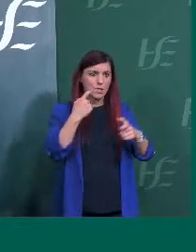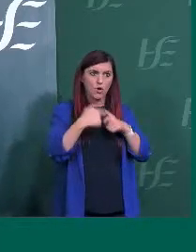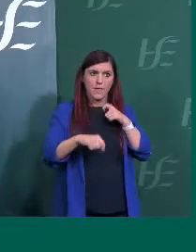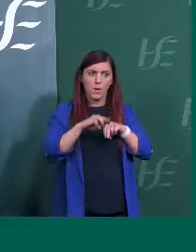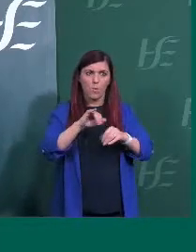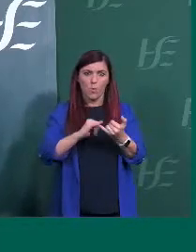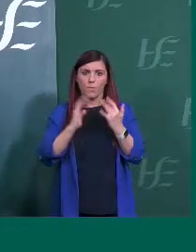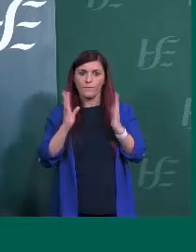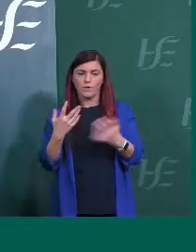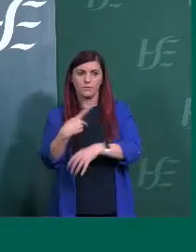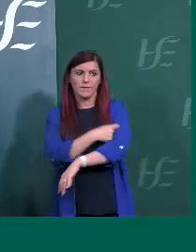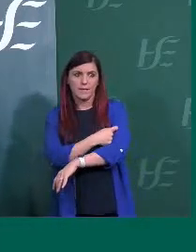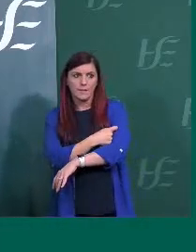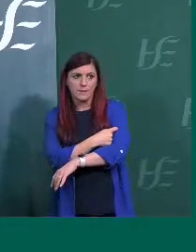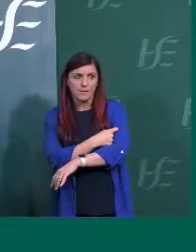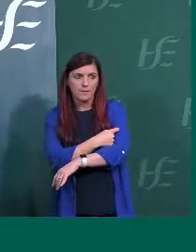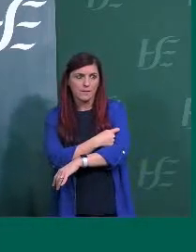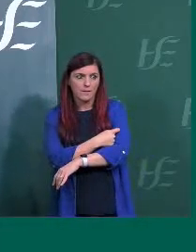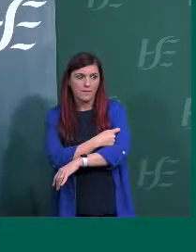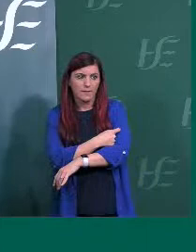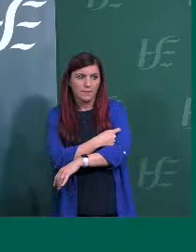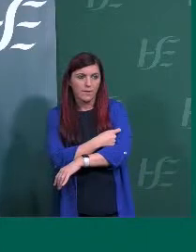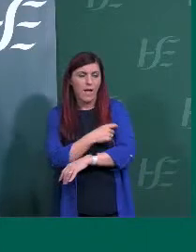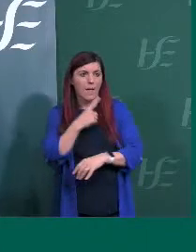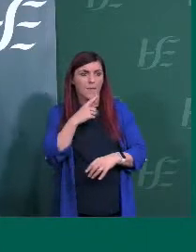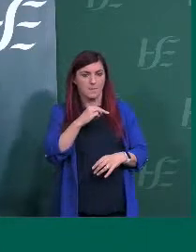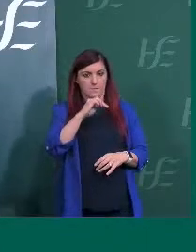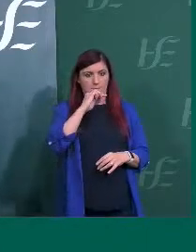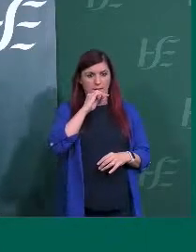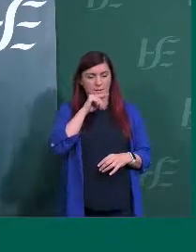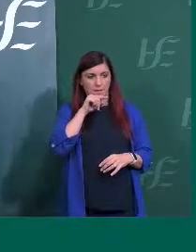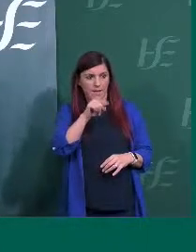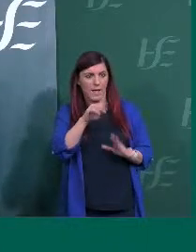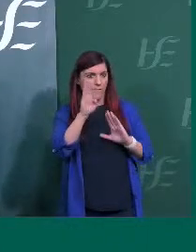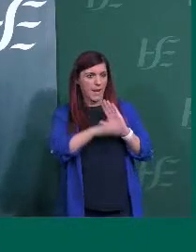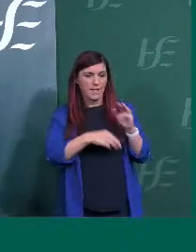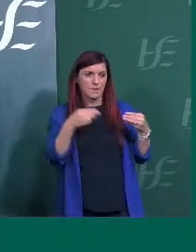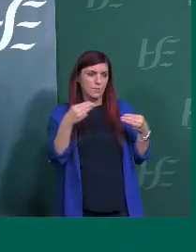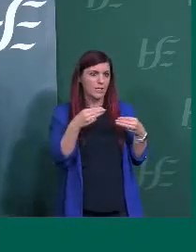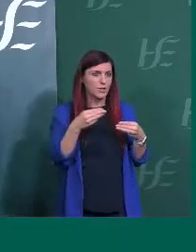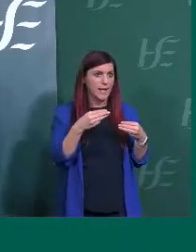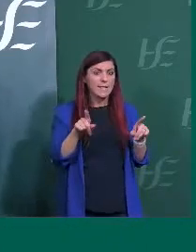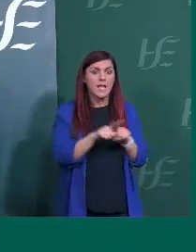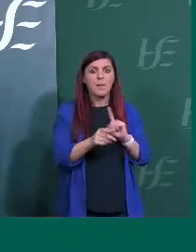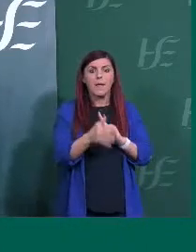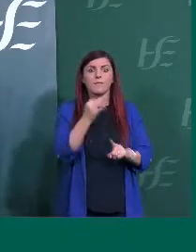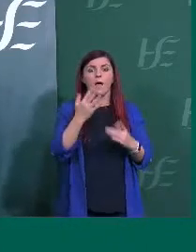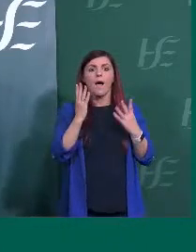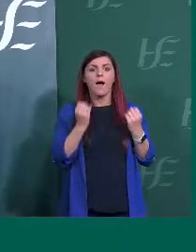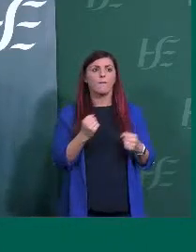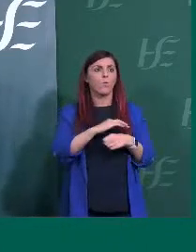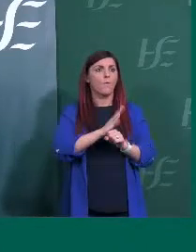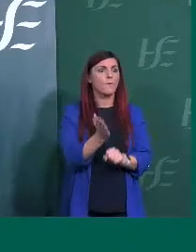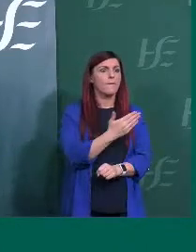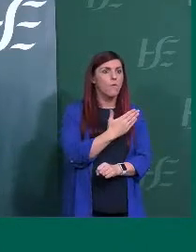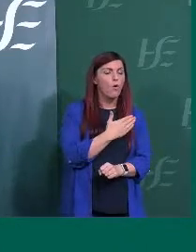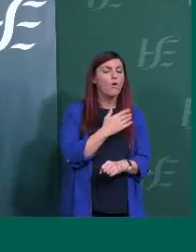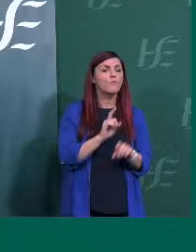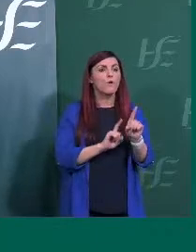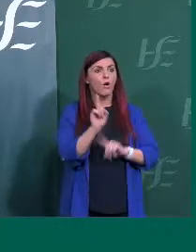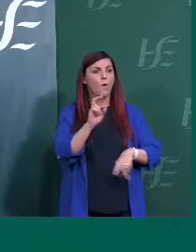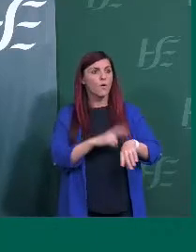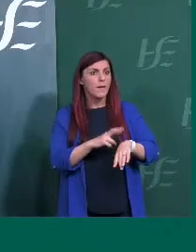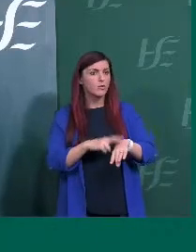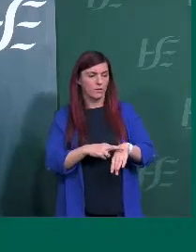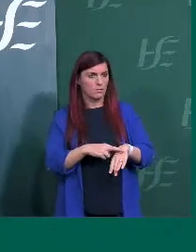and unvaccinated people who've recovered from COVID-19 have less protection than vaccinated people and can still be reinfected. The fourth thing